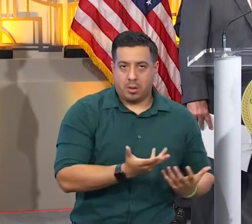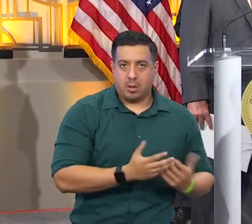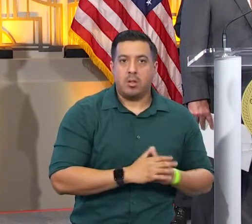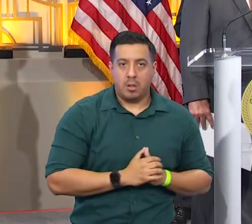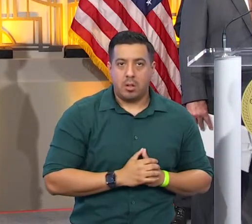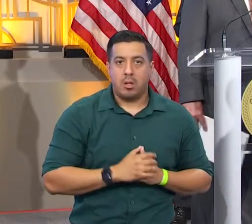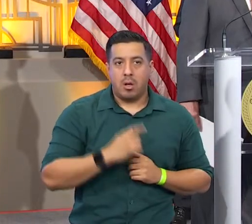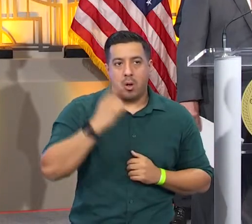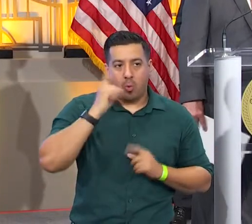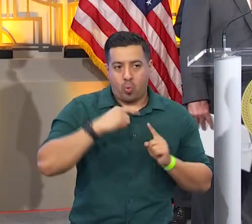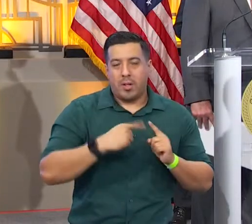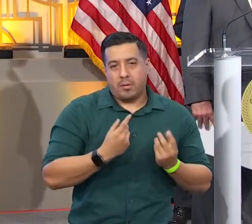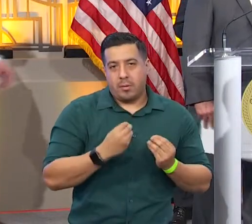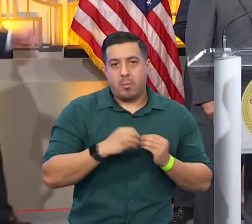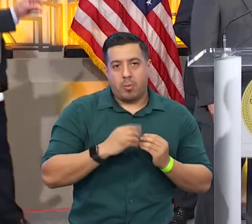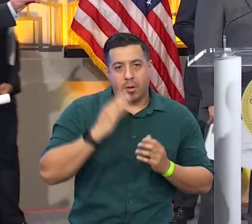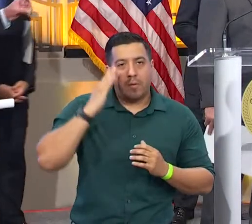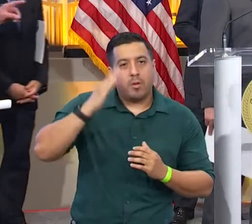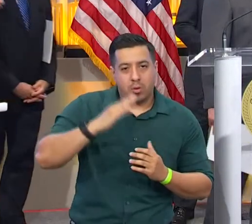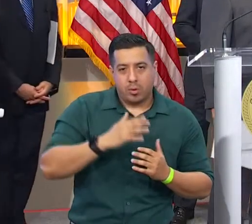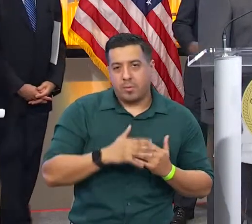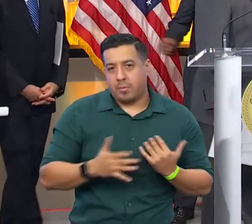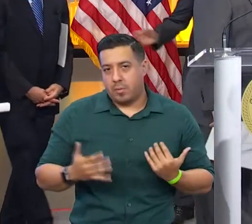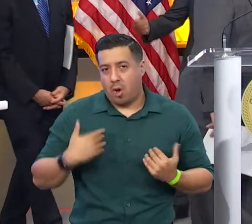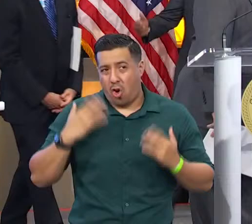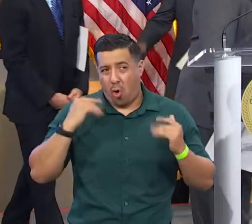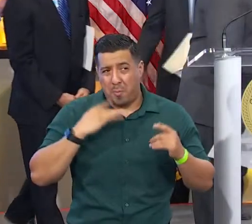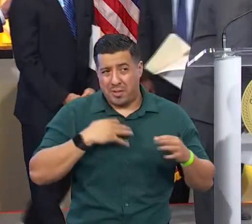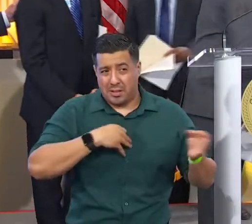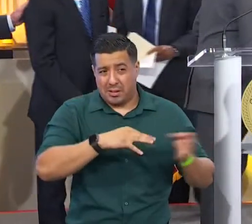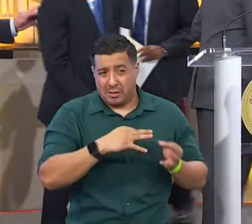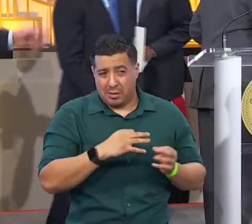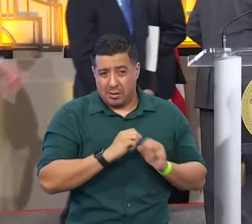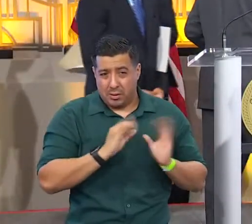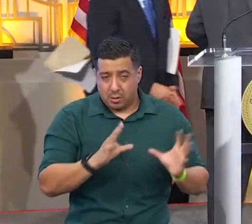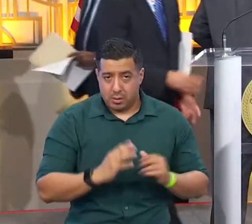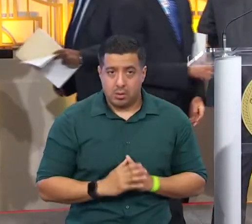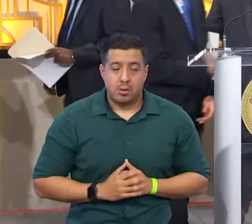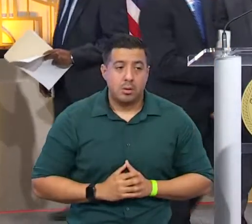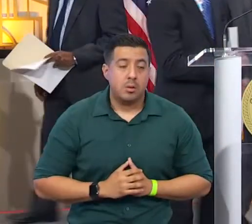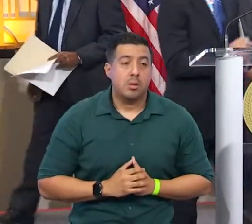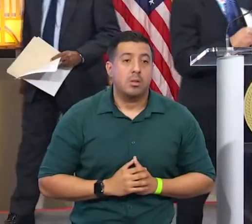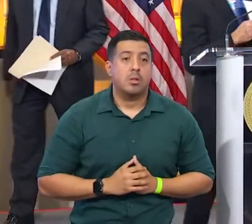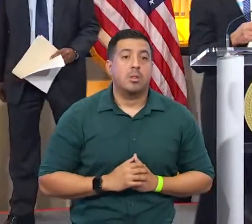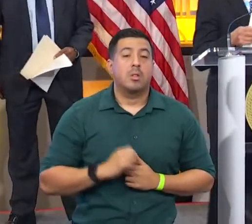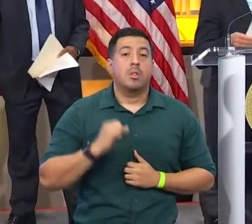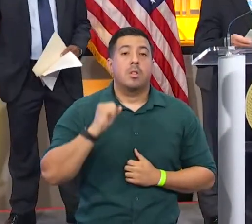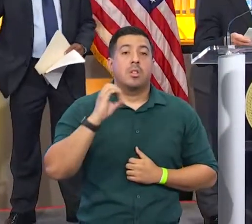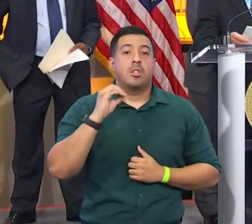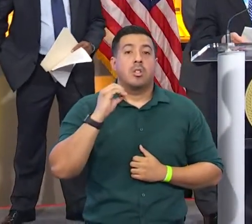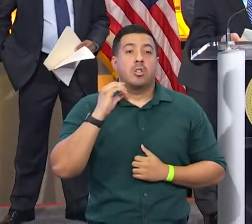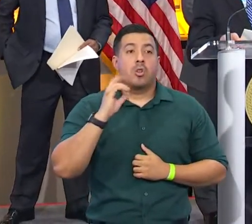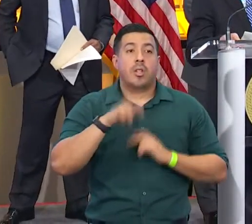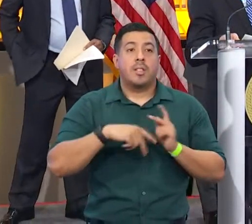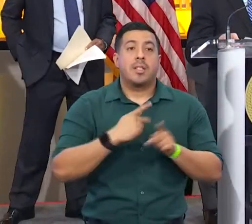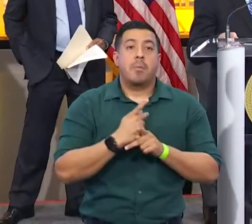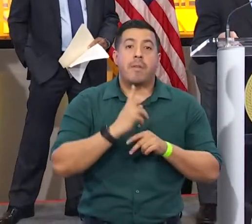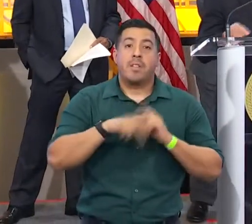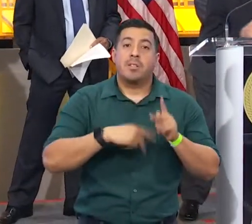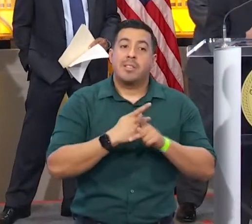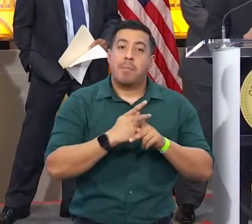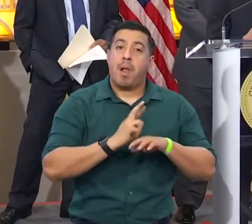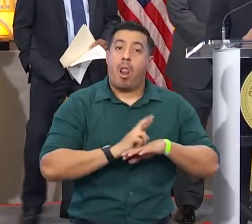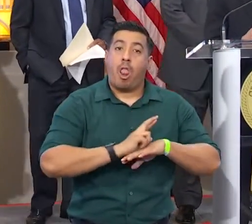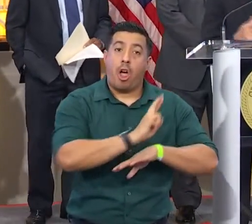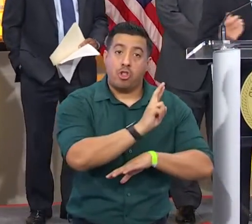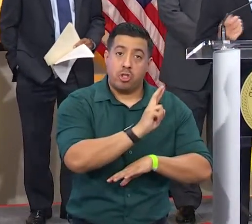serving as time goes by. I hope that kind of describes. So as to the type of launches that